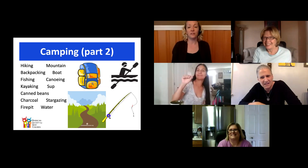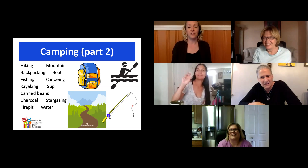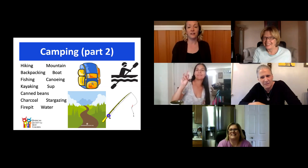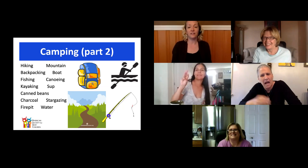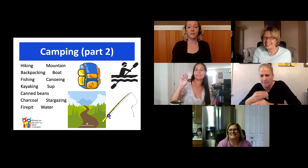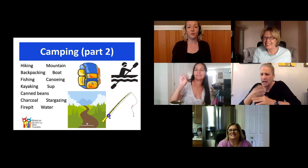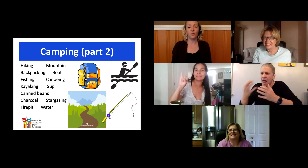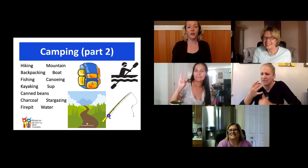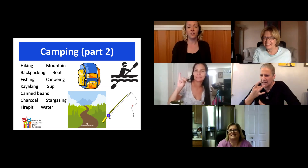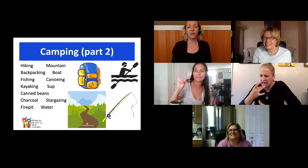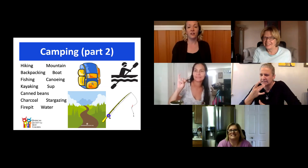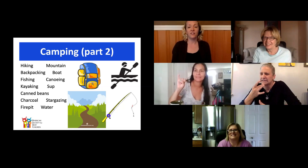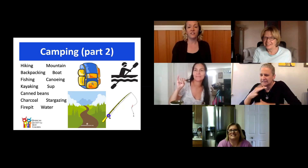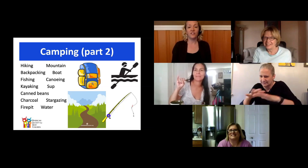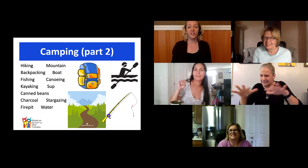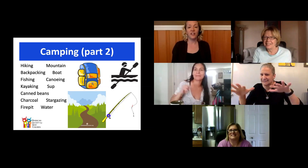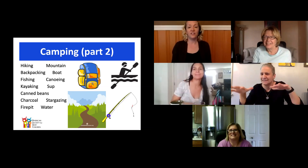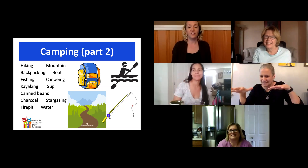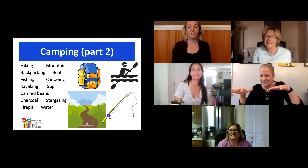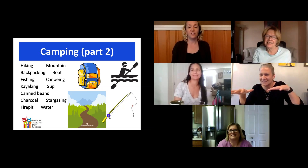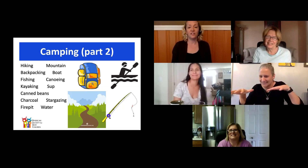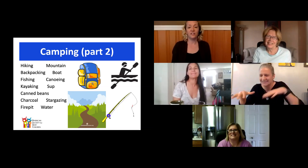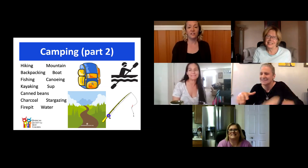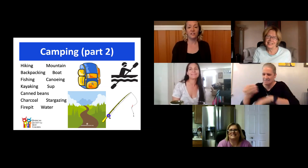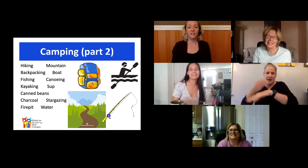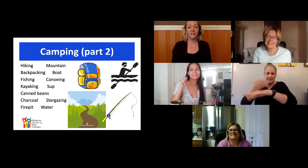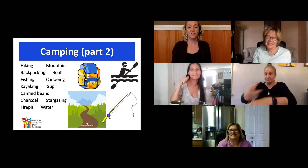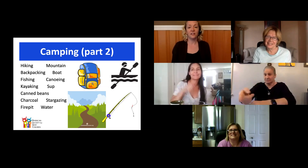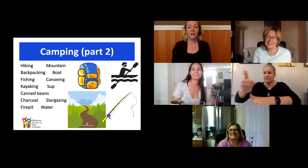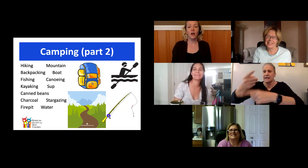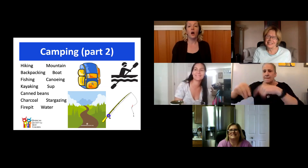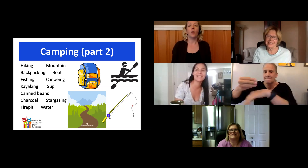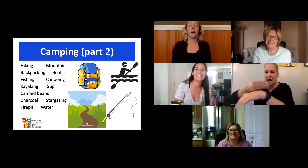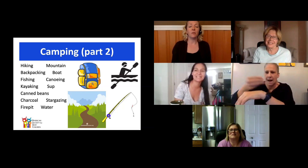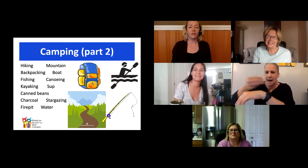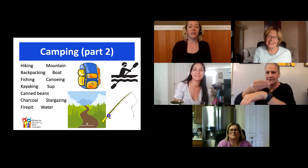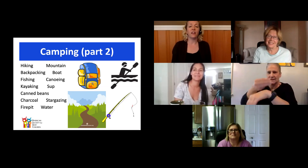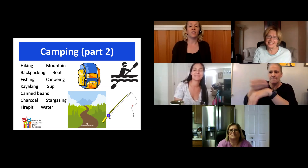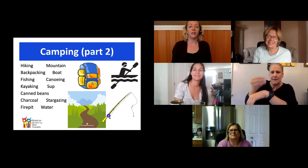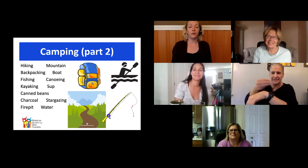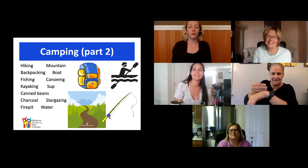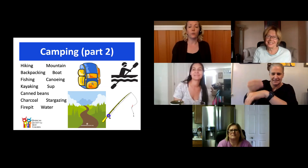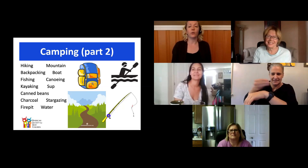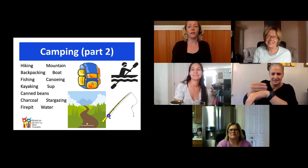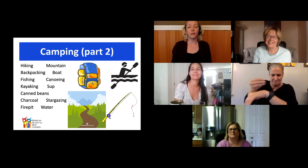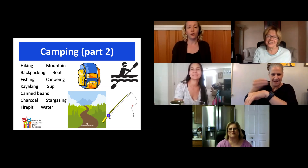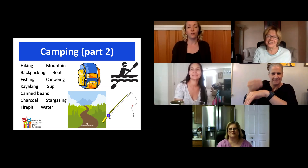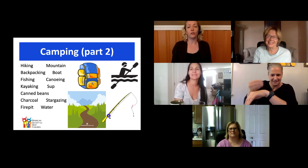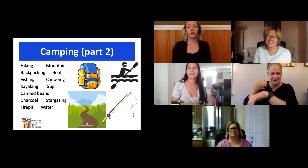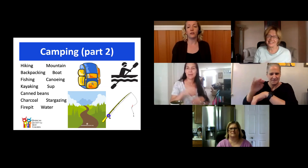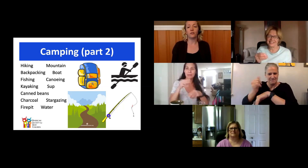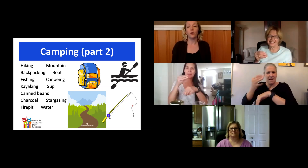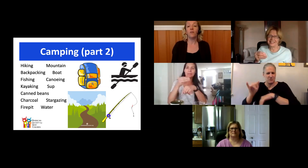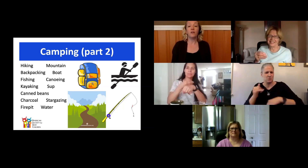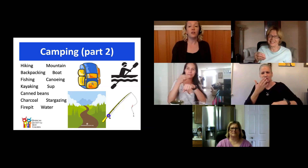because, oh, Miami's got a lot of lights. The more lights, the harder to see. That's true. Very good, though, Miami. This is a sign, Miami.